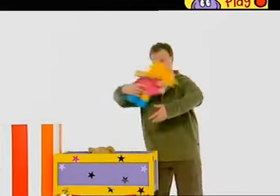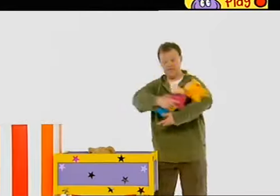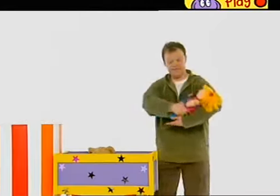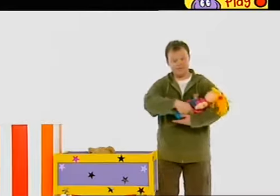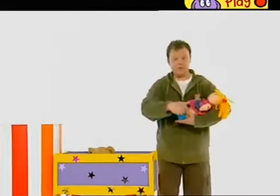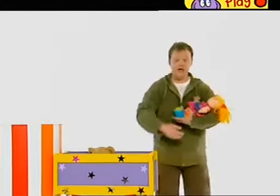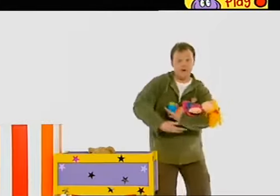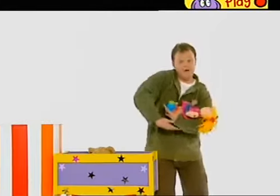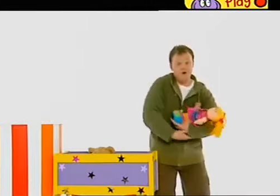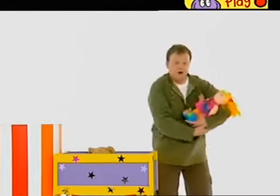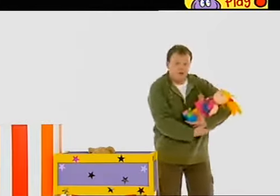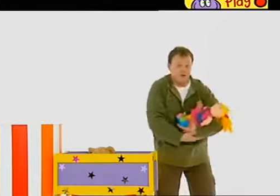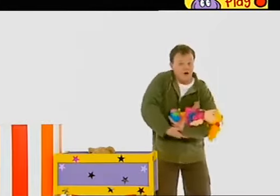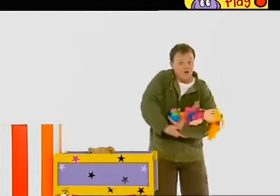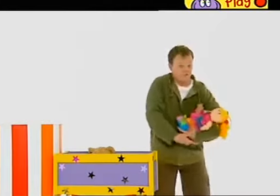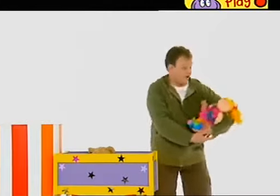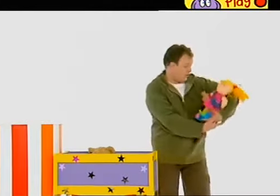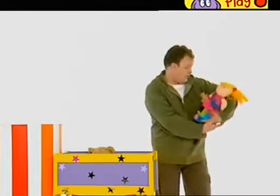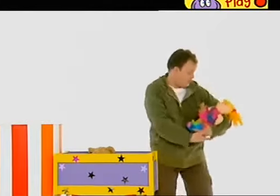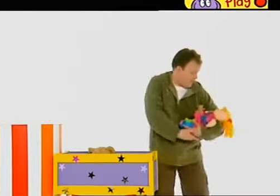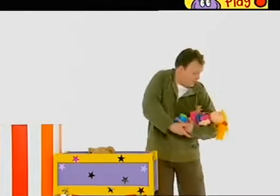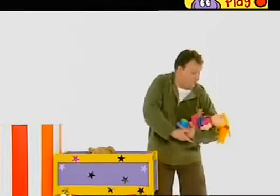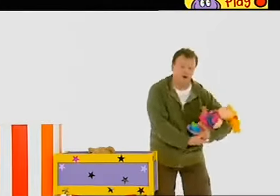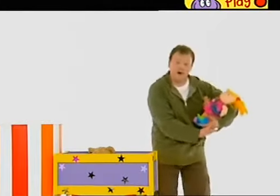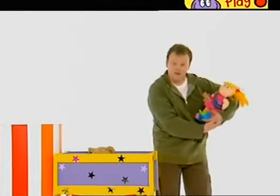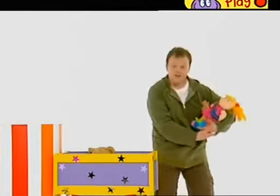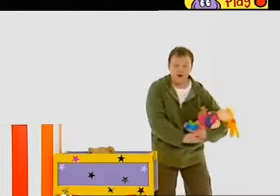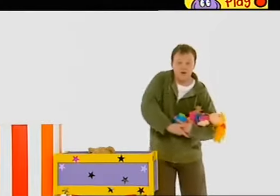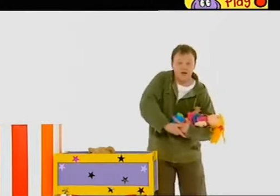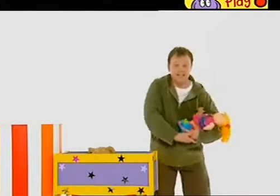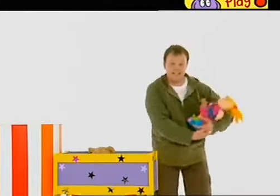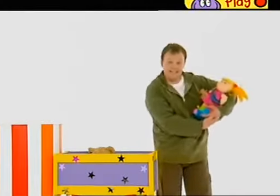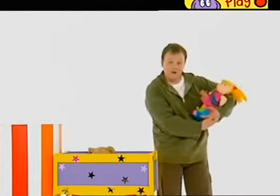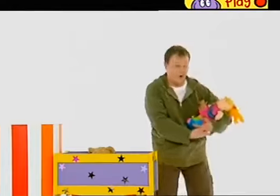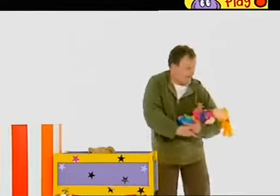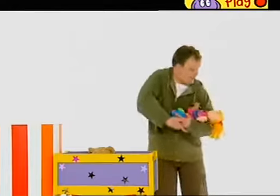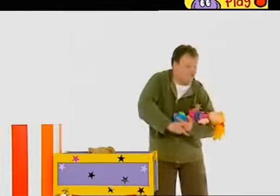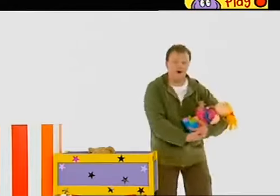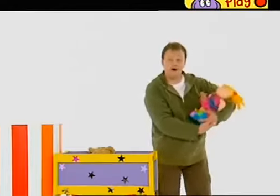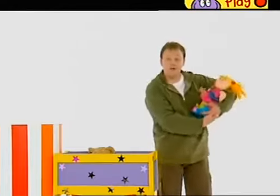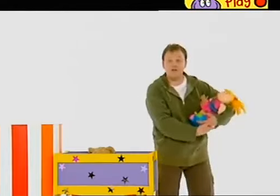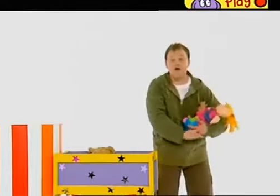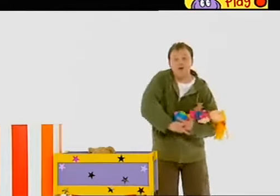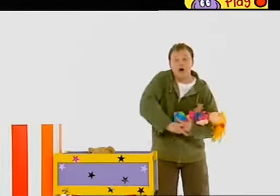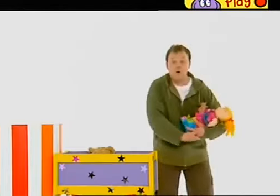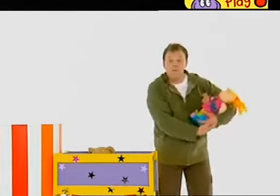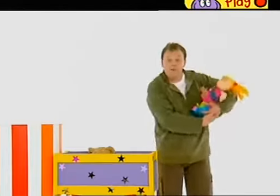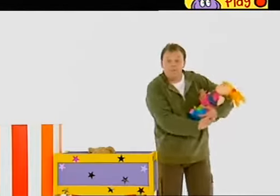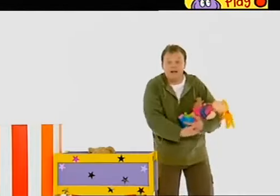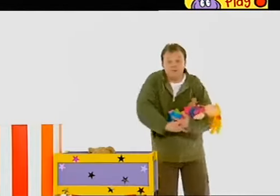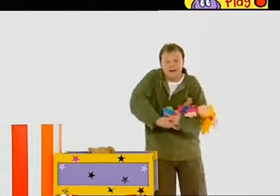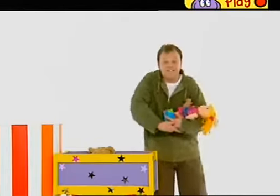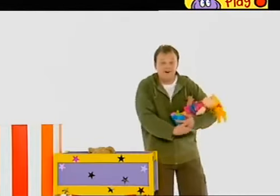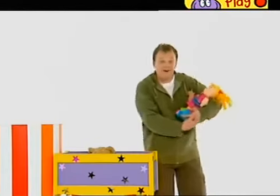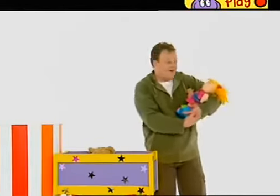This is the way we rock the doll, rock the doll, rock the doll. This is the way we rock the doll when we play with our